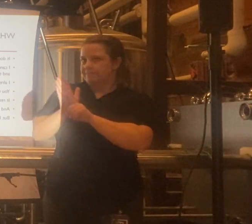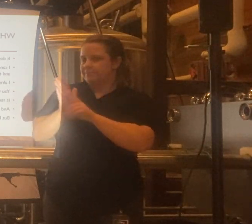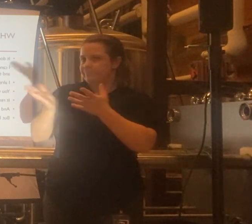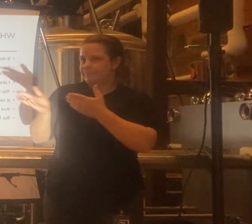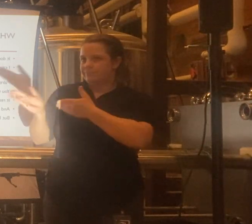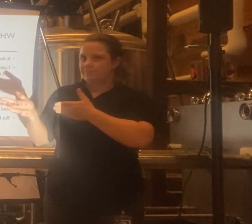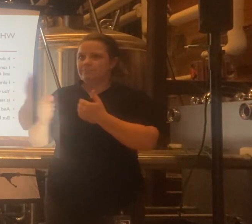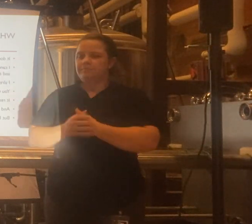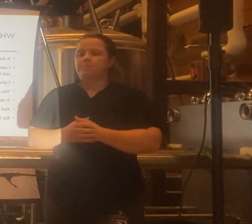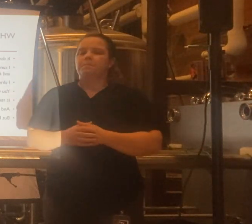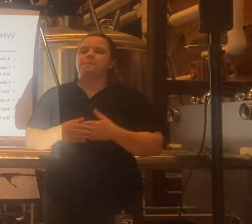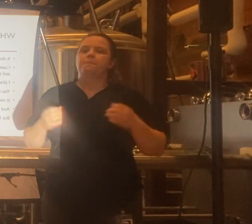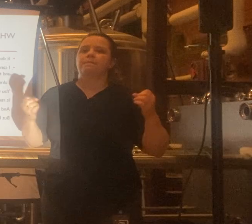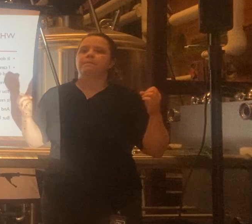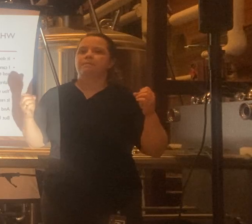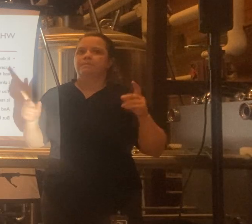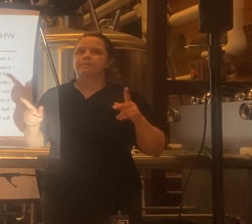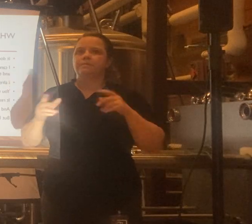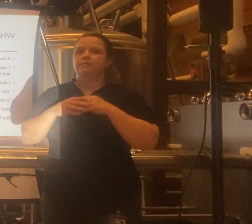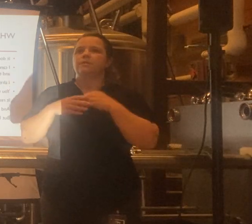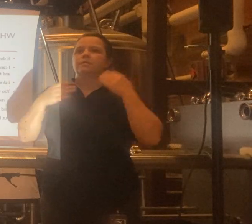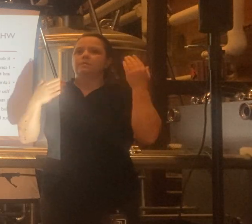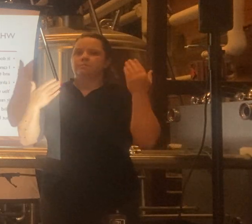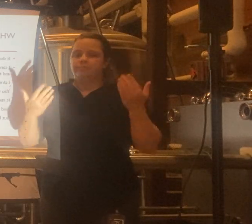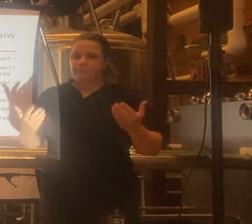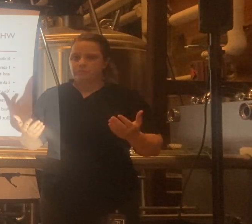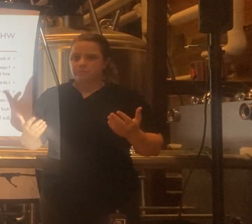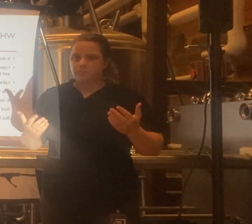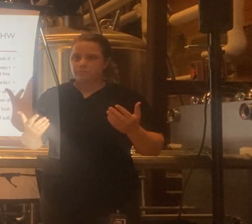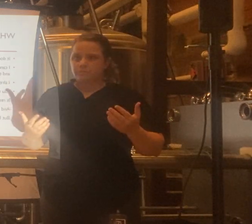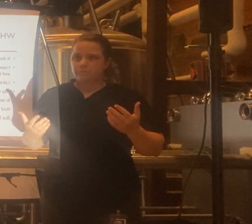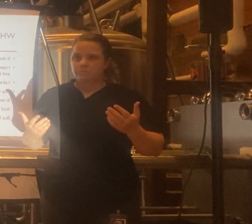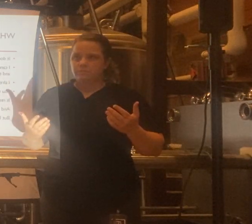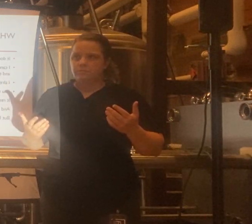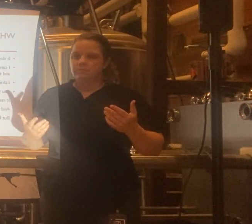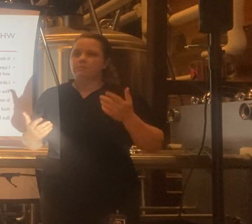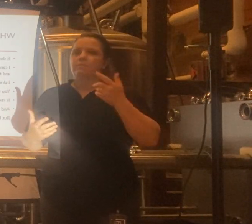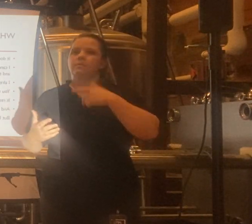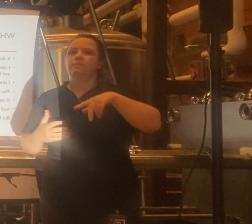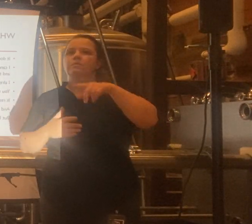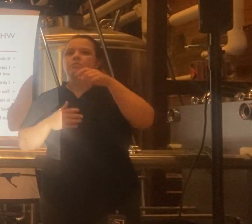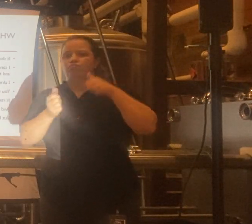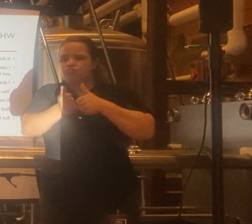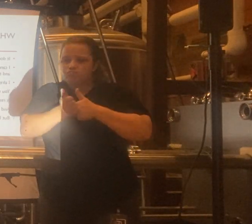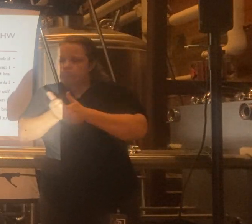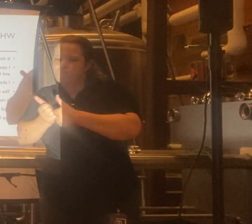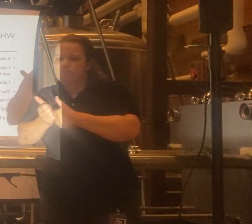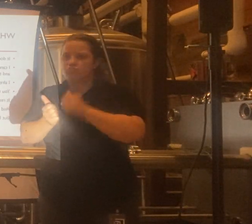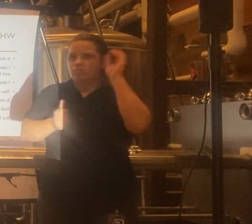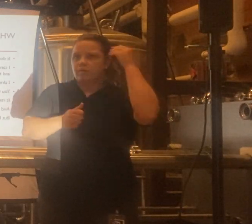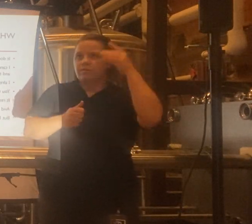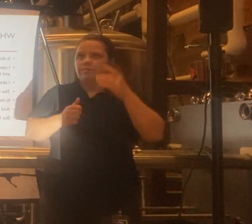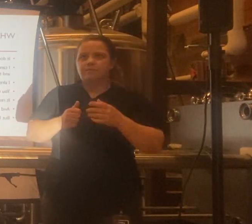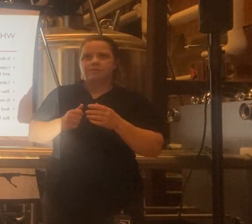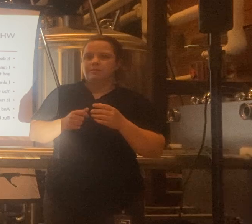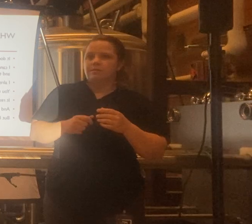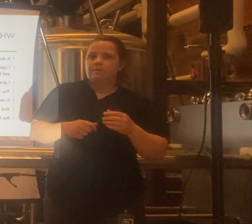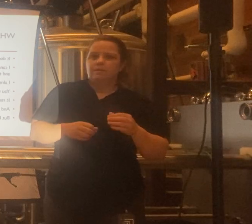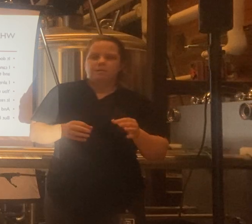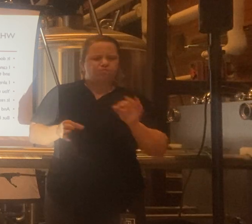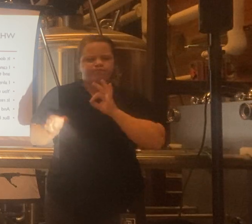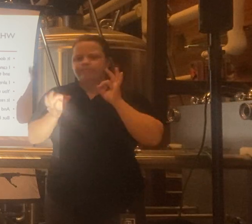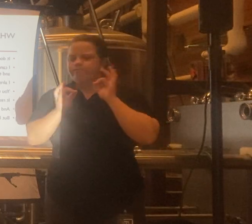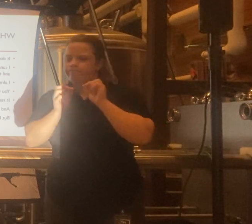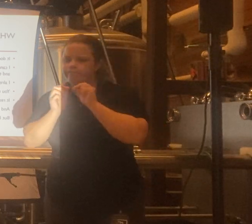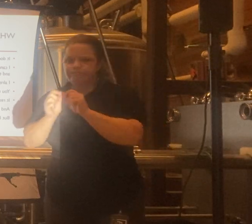It overrides it. And so these trackers are really efficient, and so I don't have to put them on the roof. You'll see pictures of them